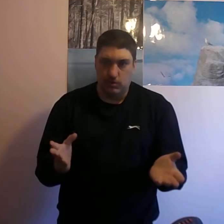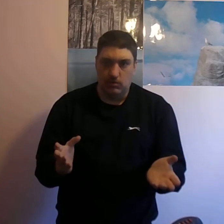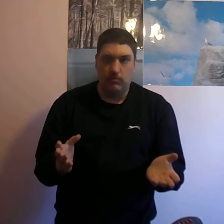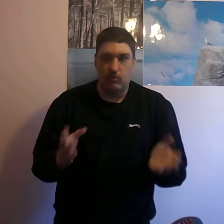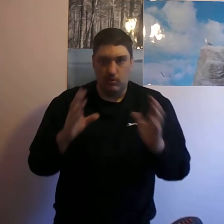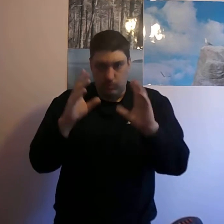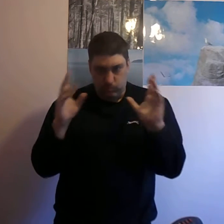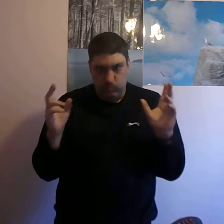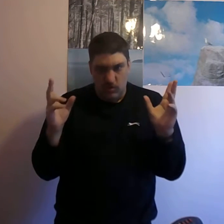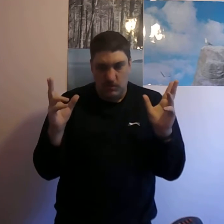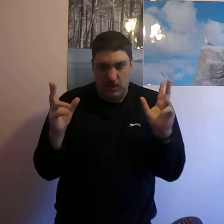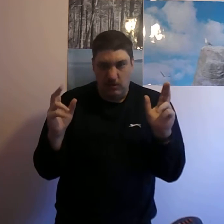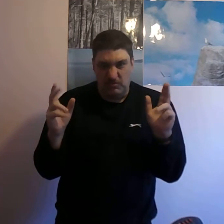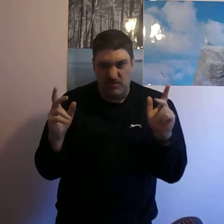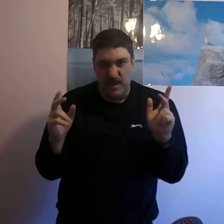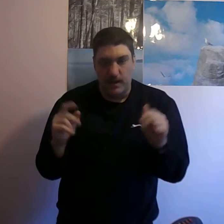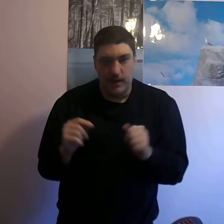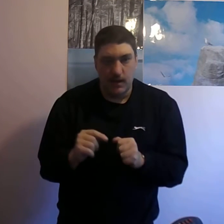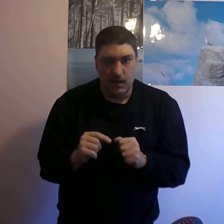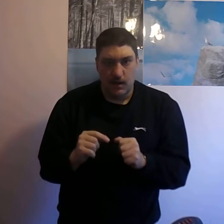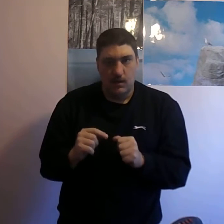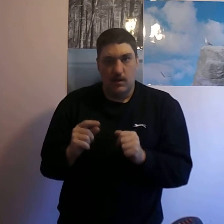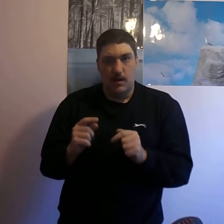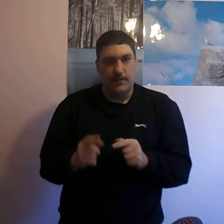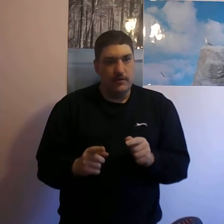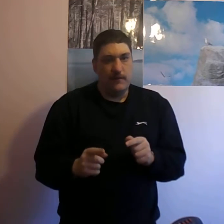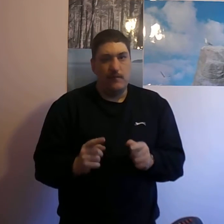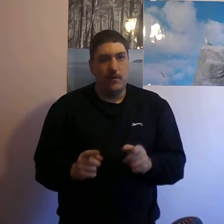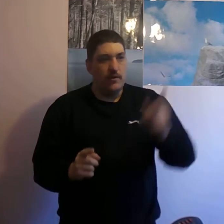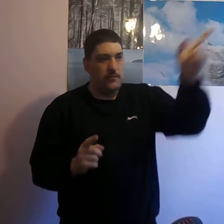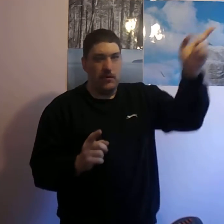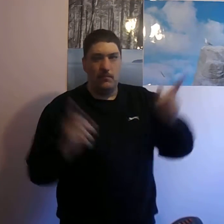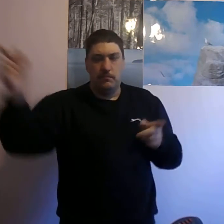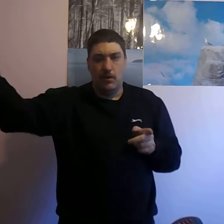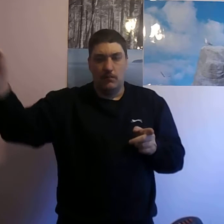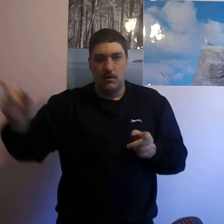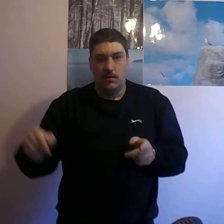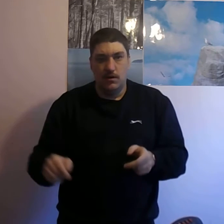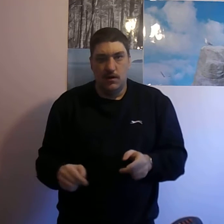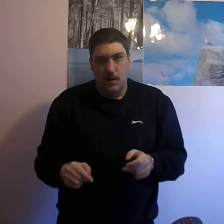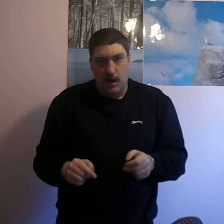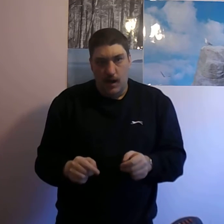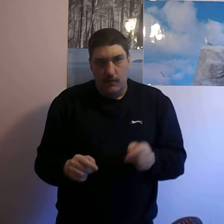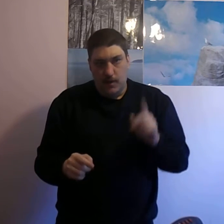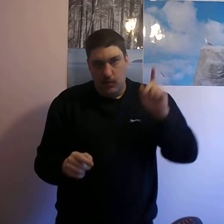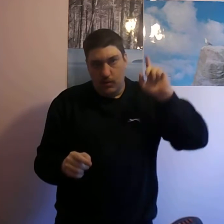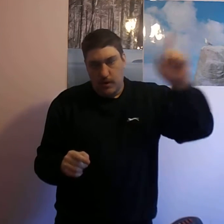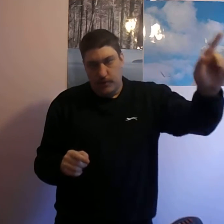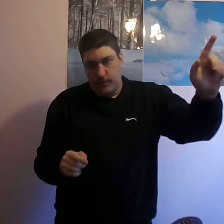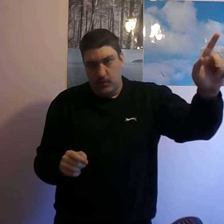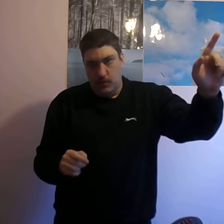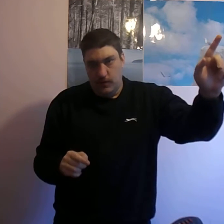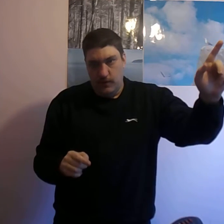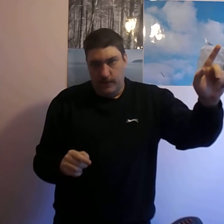portals or wormholes really at two different points, boom, boom, and by walking through one over